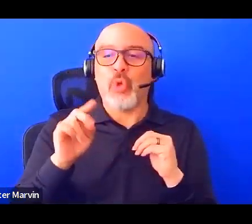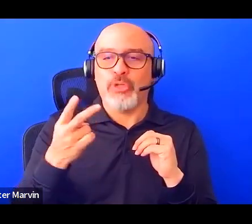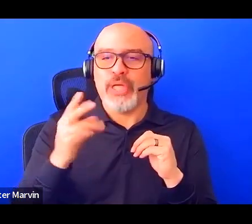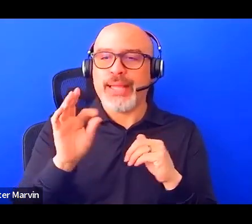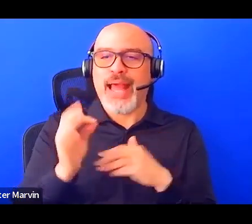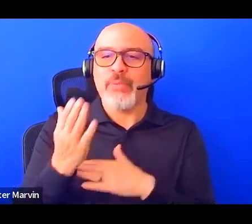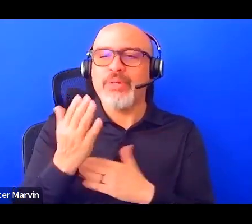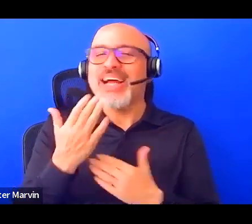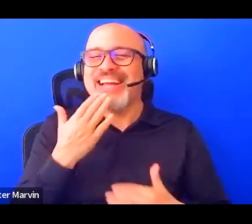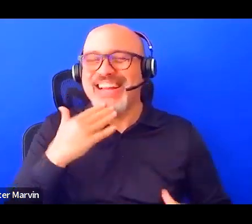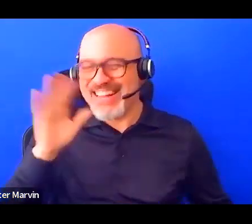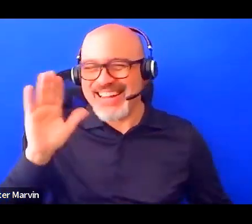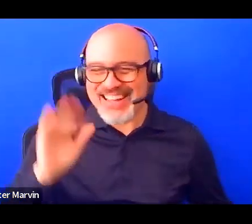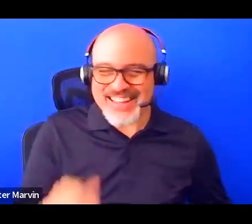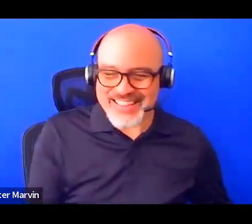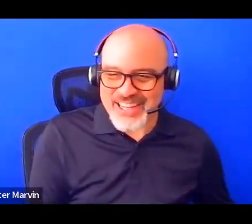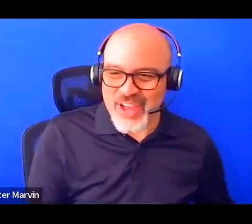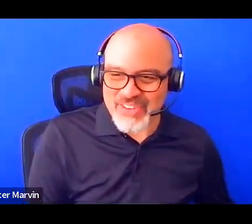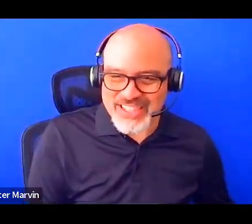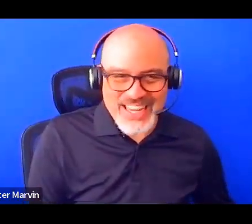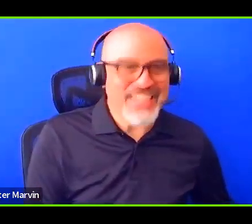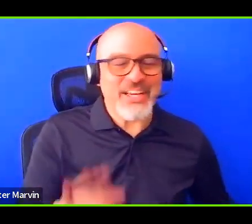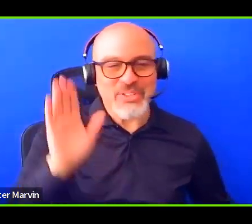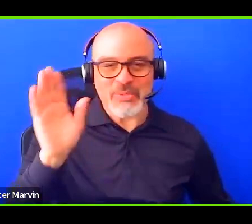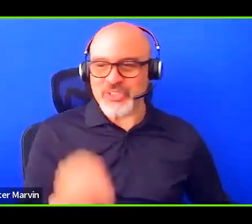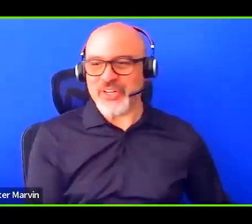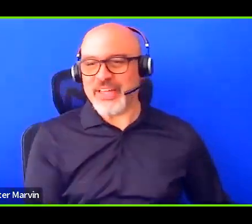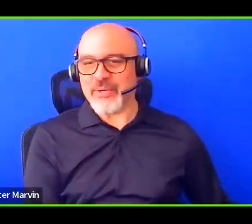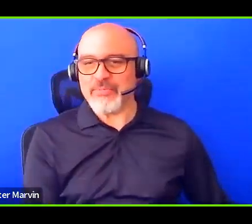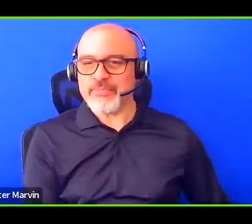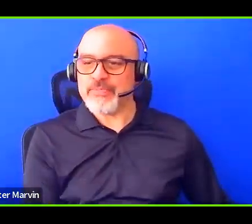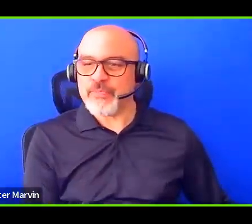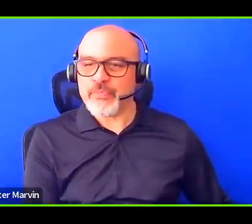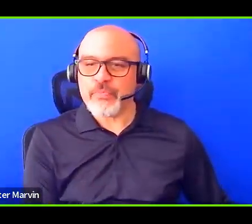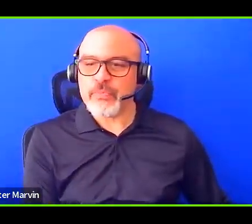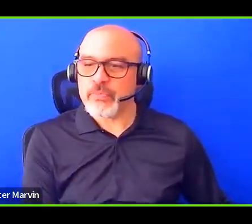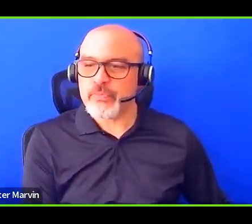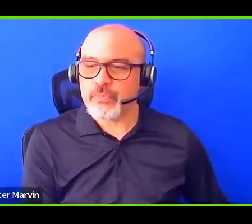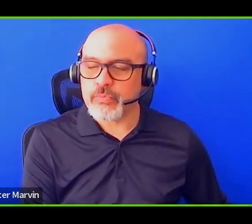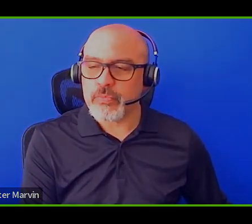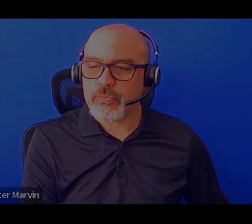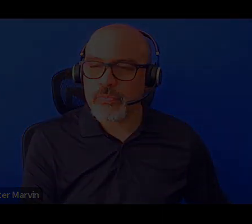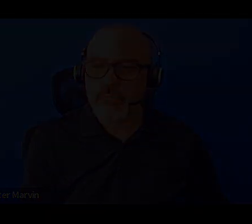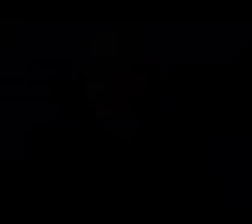Thank you, Marvin. sir. Thank you, sir. Thank you. Have a good day. Thank you so much, Your Honor. Thank you. Thank you. What I Judge, would suggest